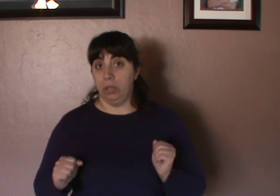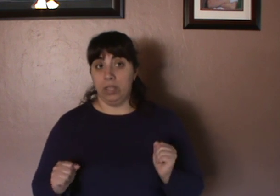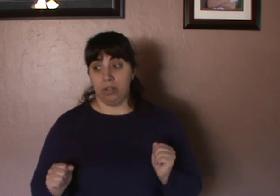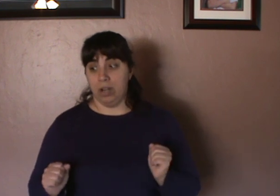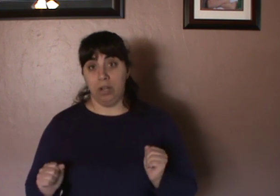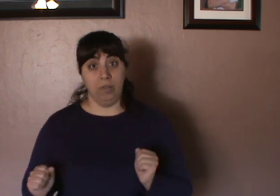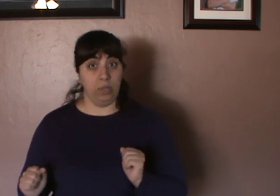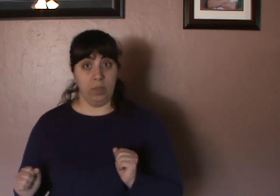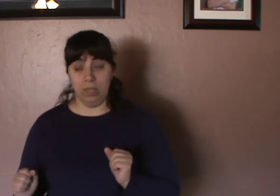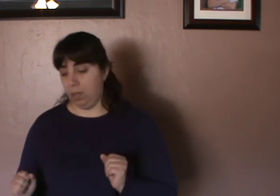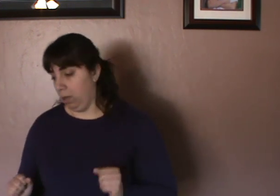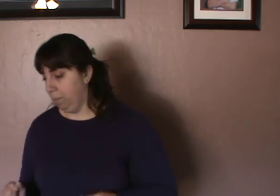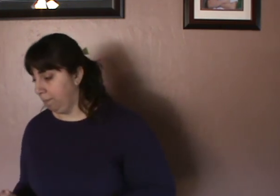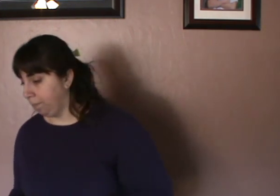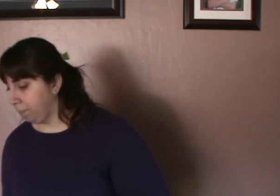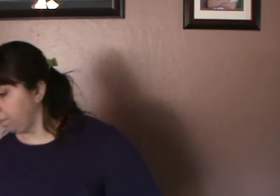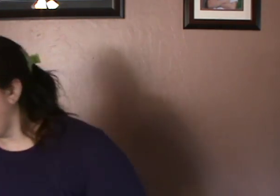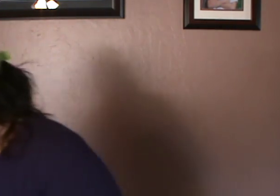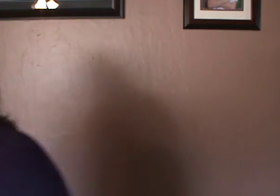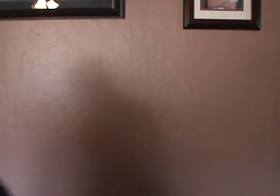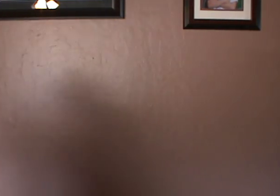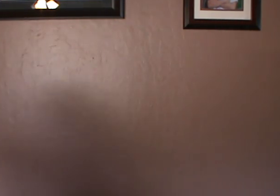let's try to do this with a song.